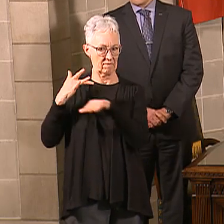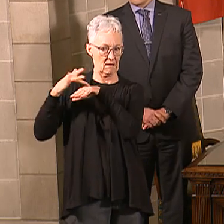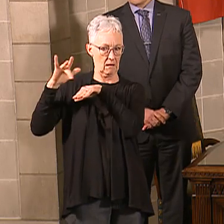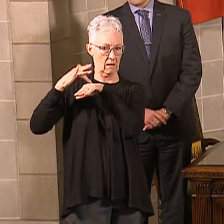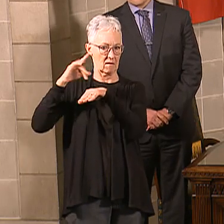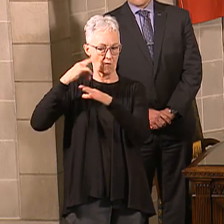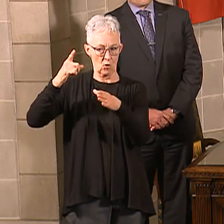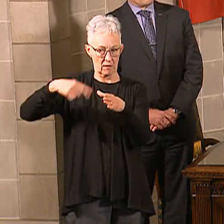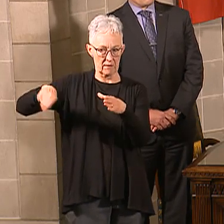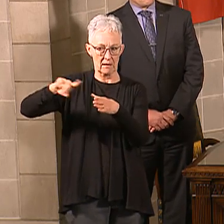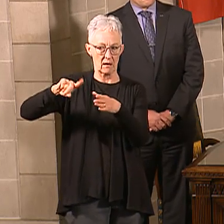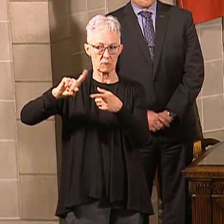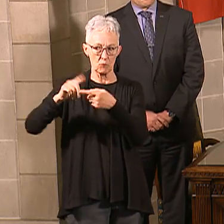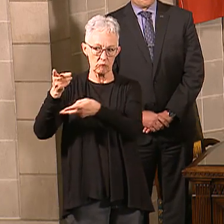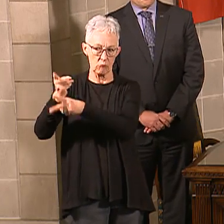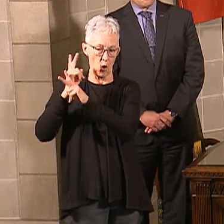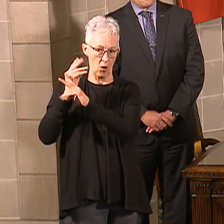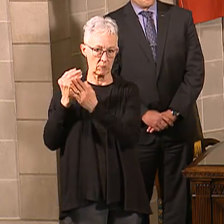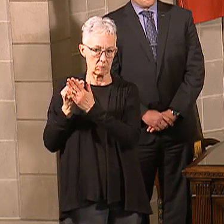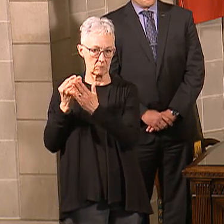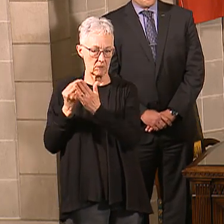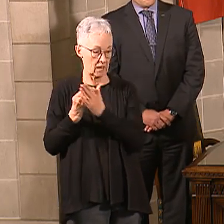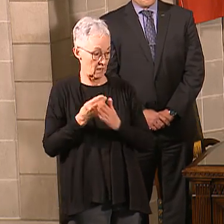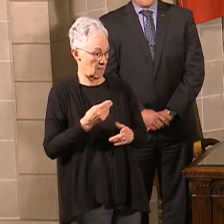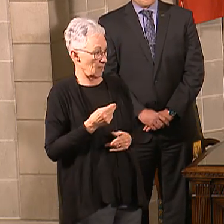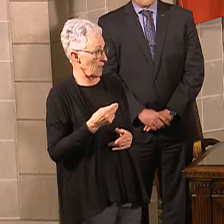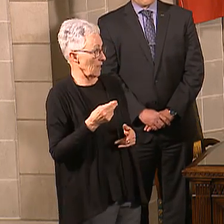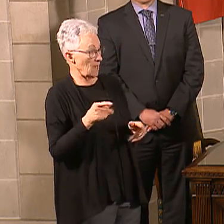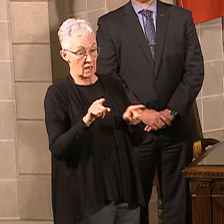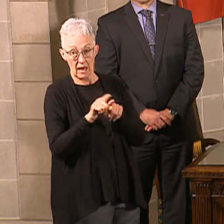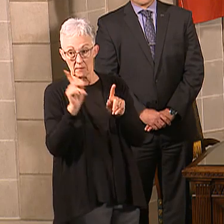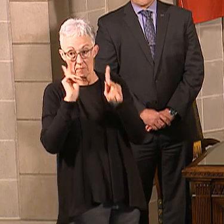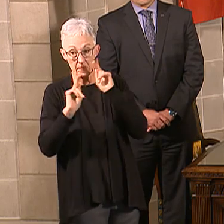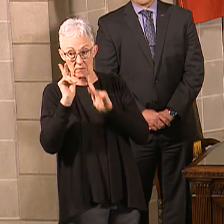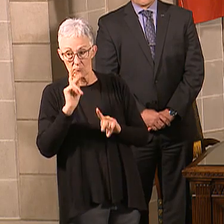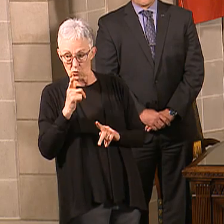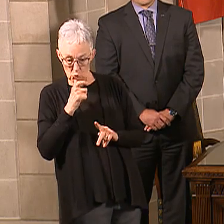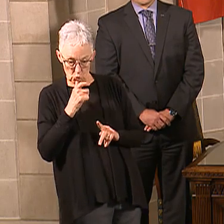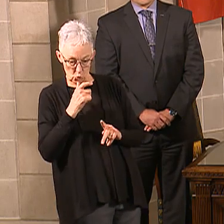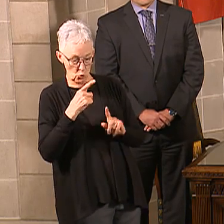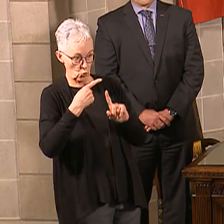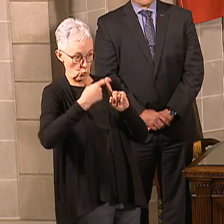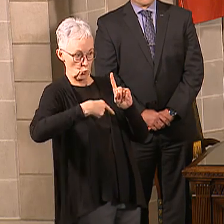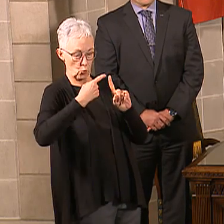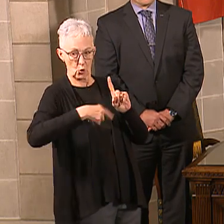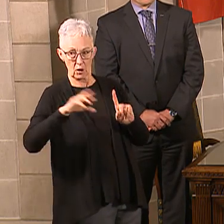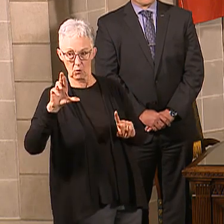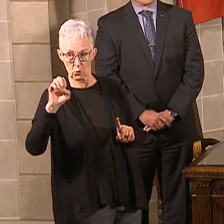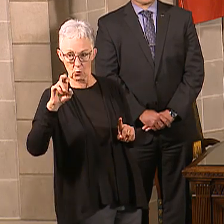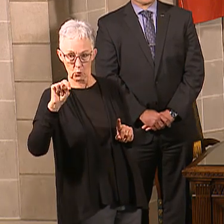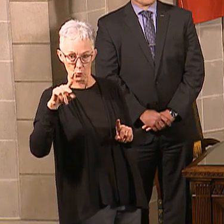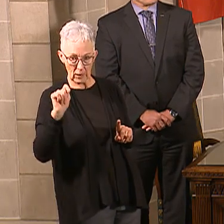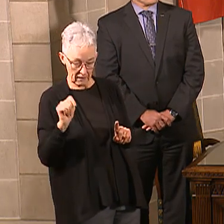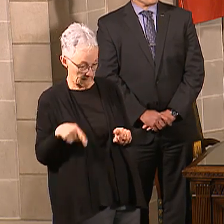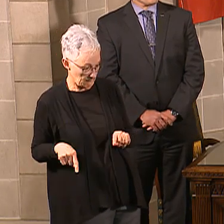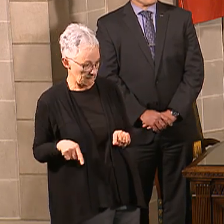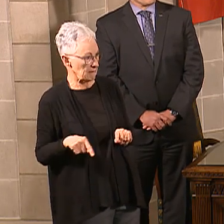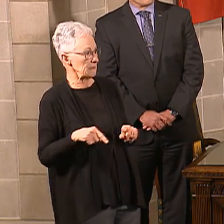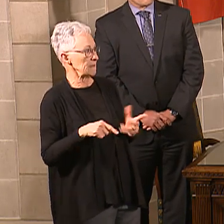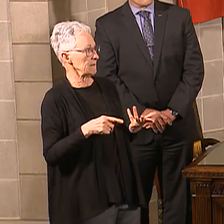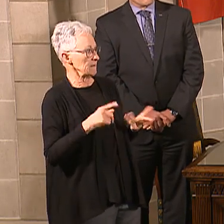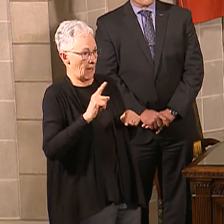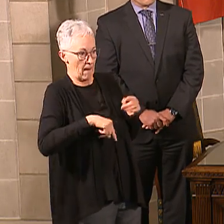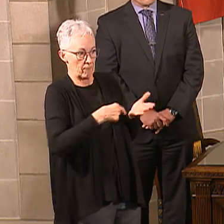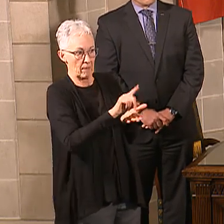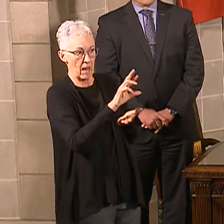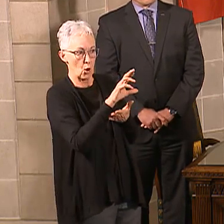if you're having trouble, go talk to your landlord. See if you can get that rent delayed. Go talk to if you've got loans out already from your bank, go talk